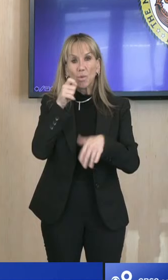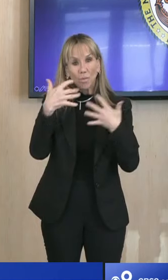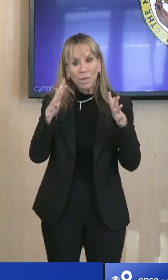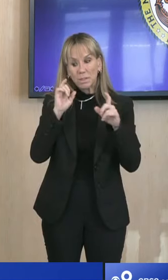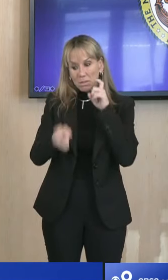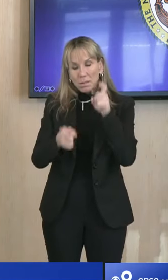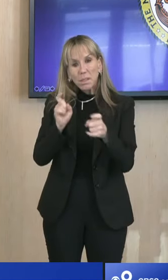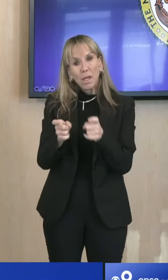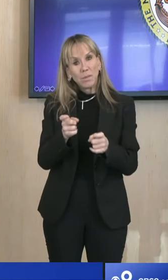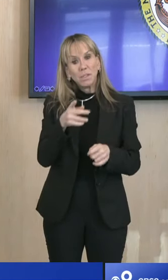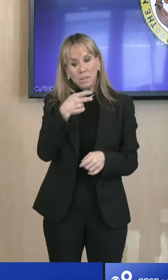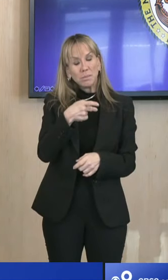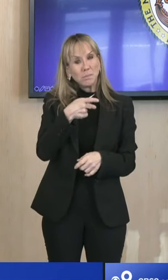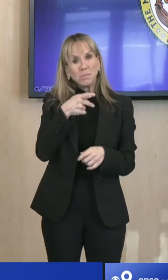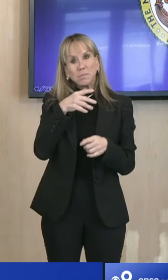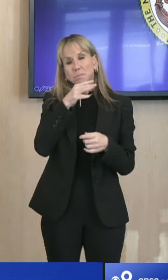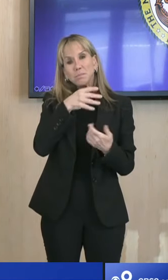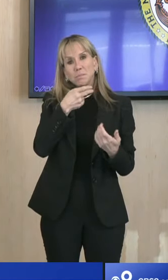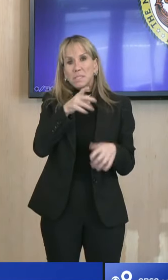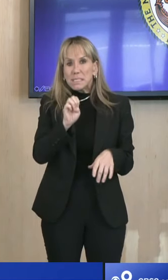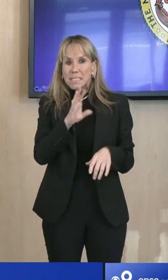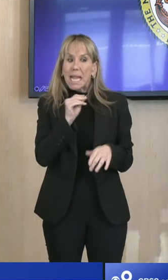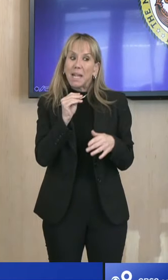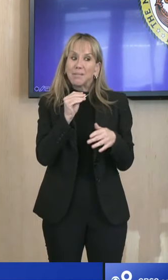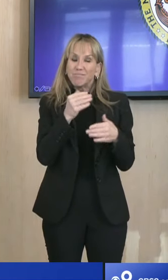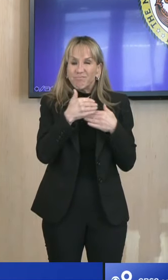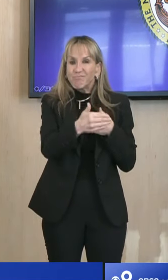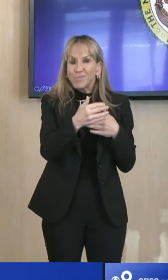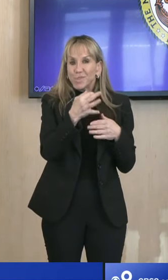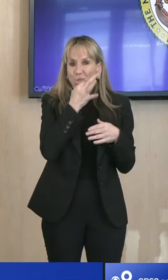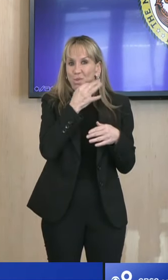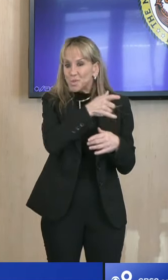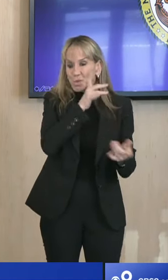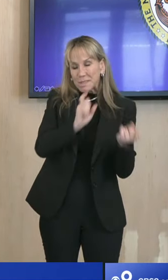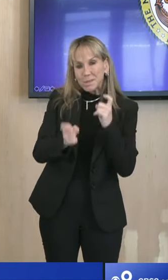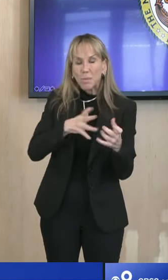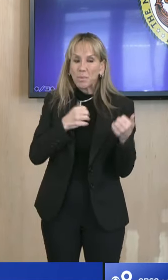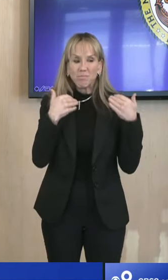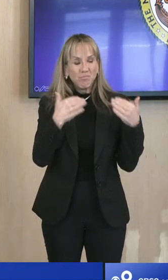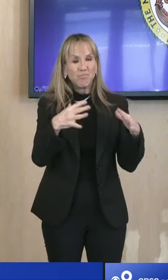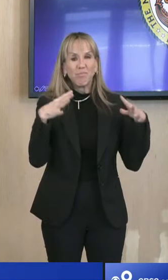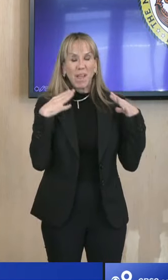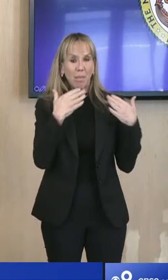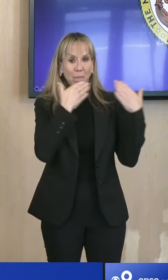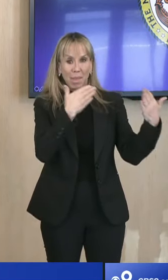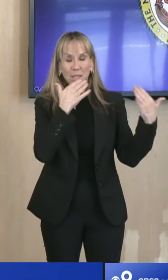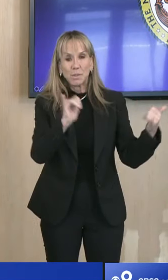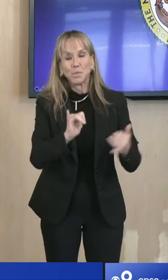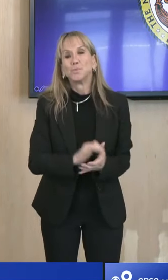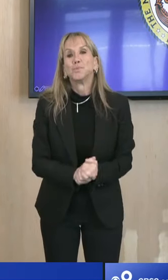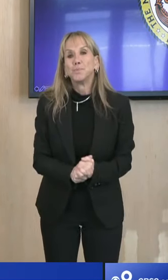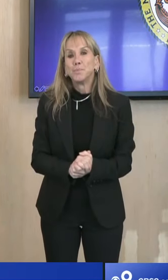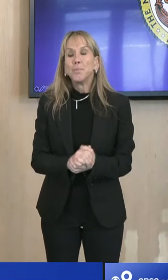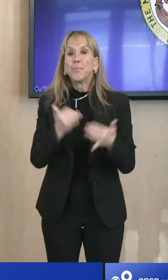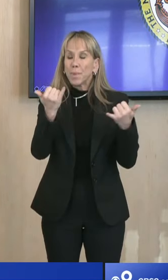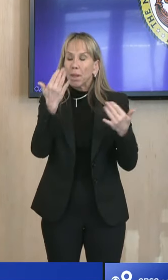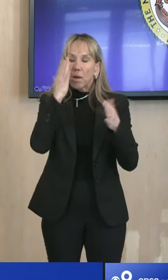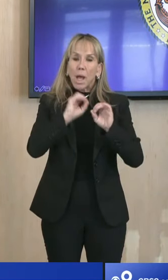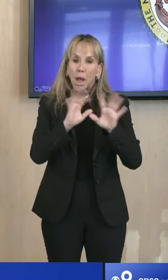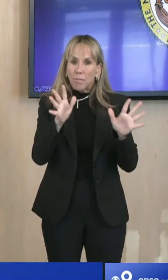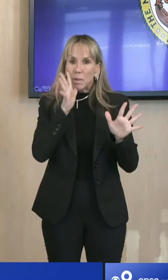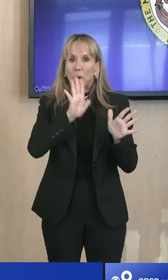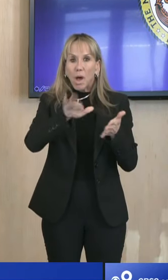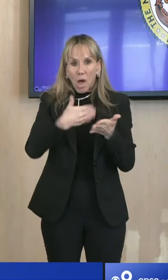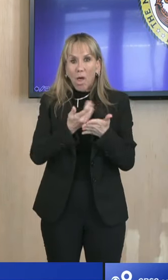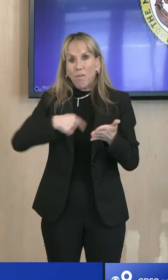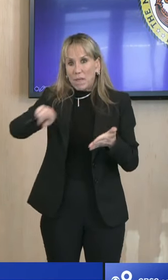for those who are going to be donating soon, hopefully. With that, it's going to obviously it's going to take all of us working together, as